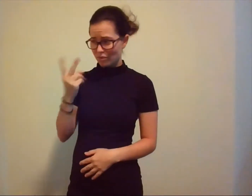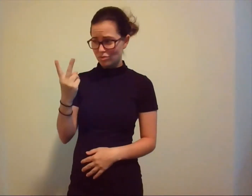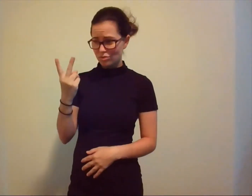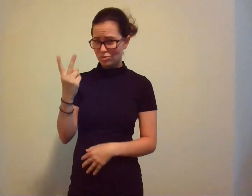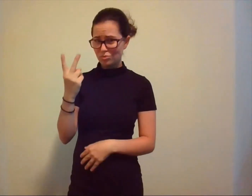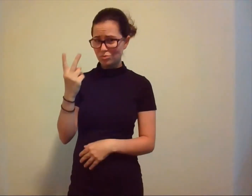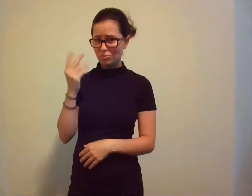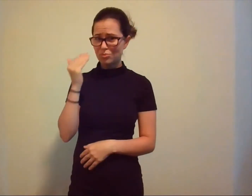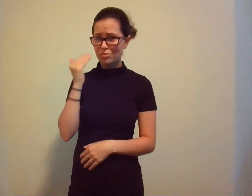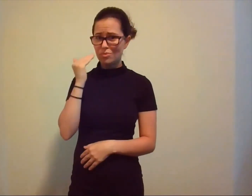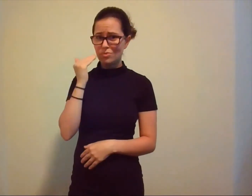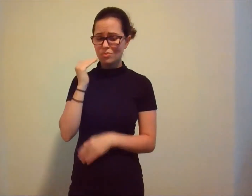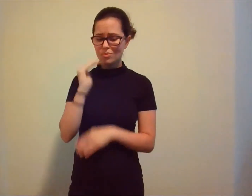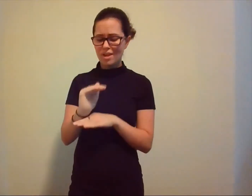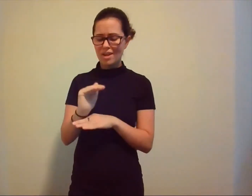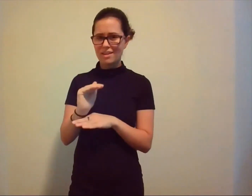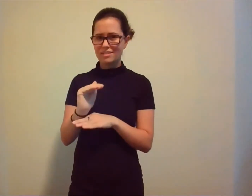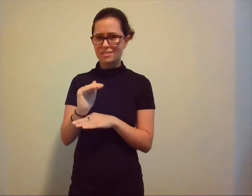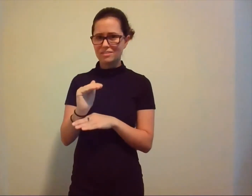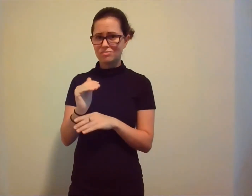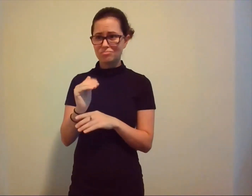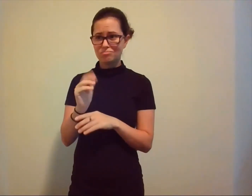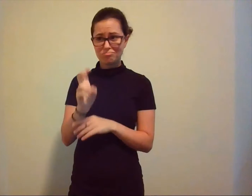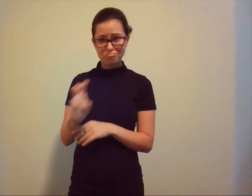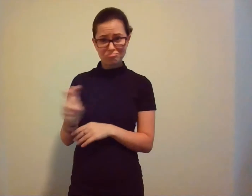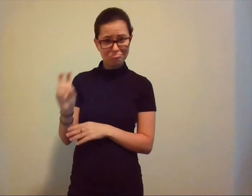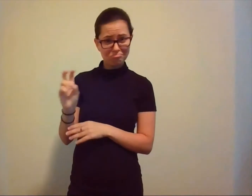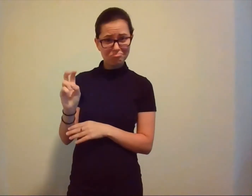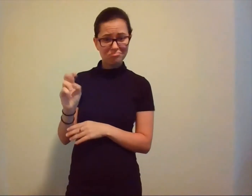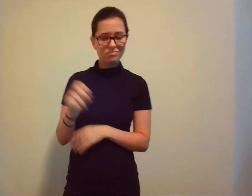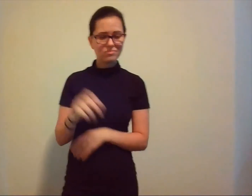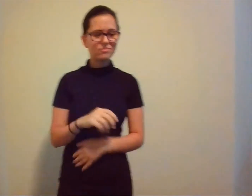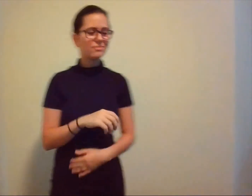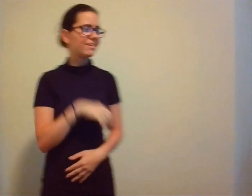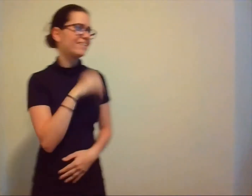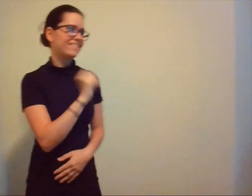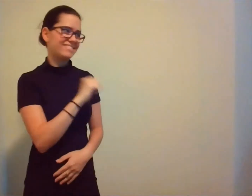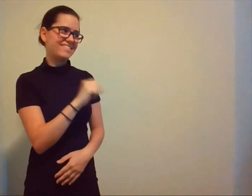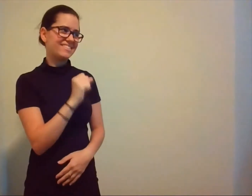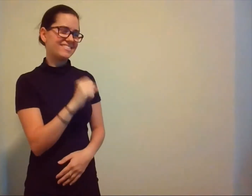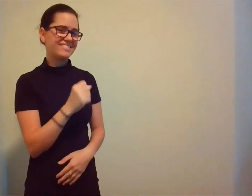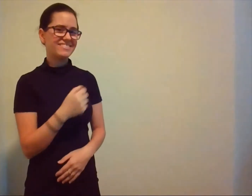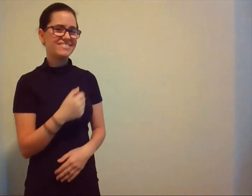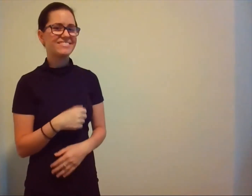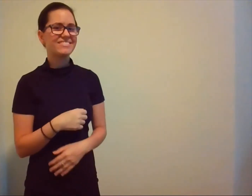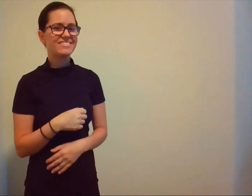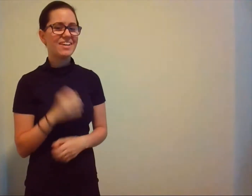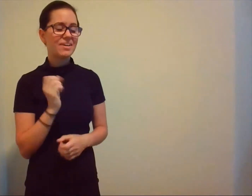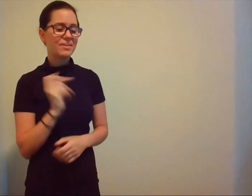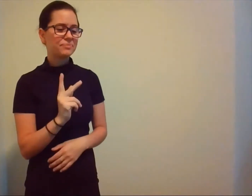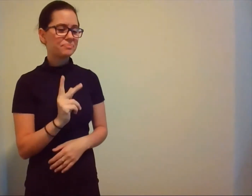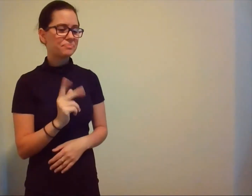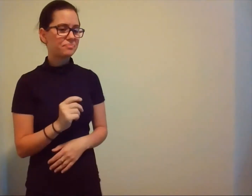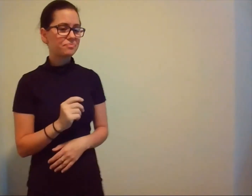things perfect. I'm familiar with this. But for starters, I'll just say that I found this place on Airbnb that